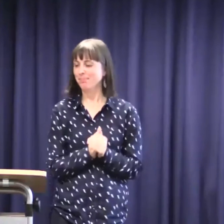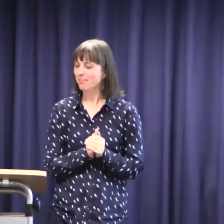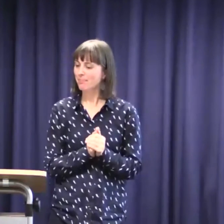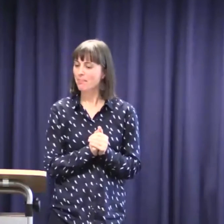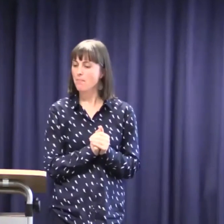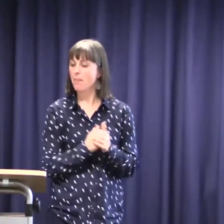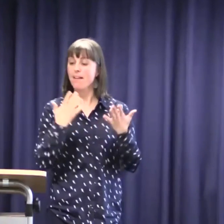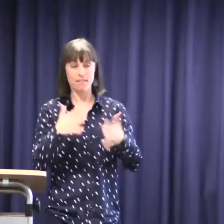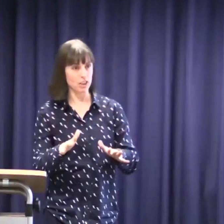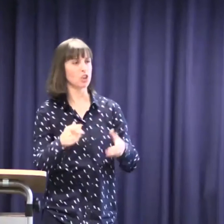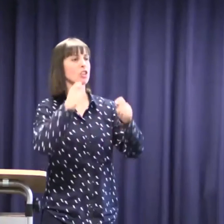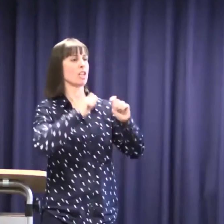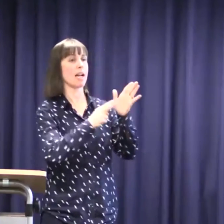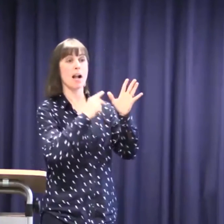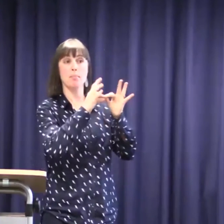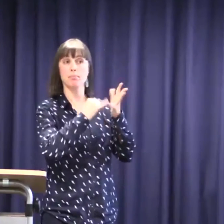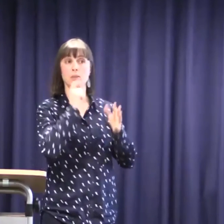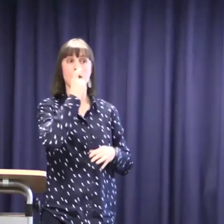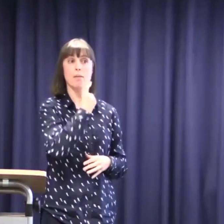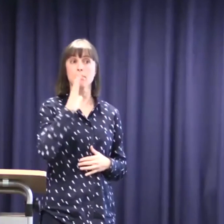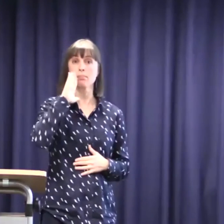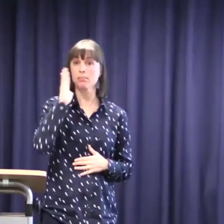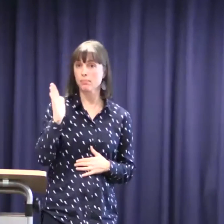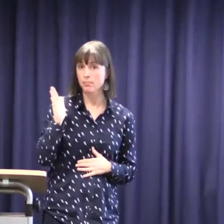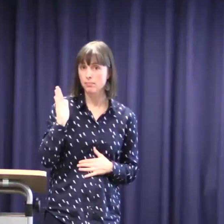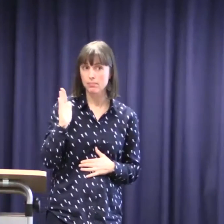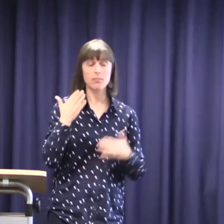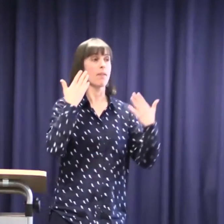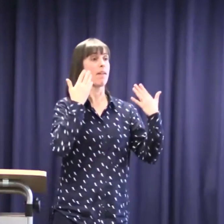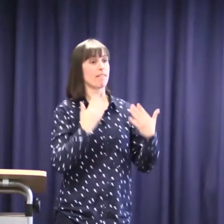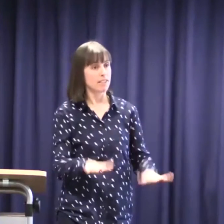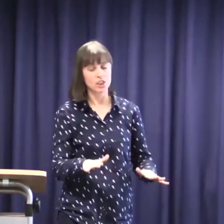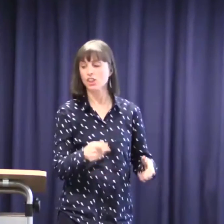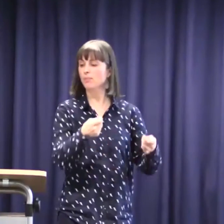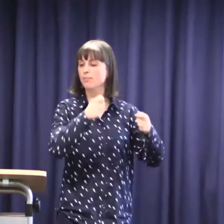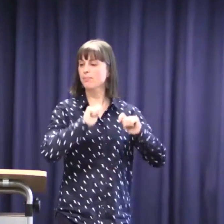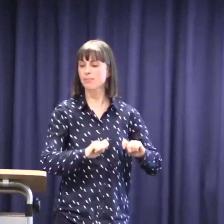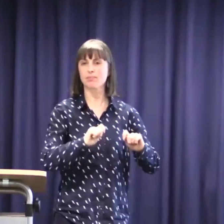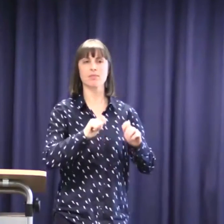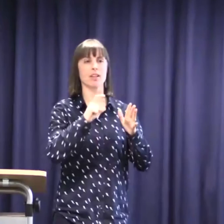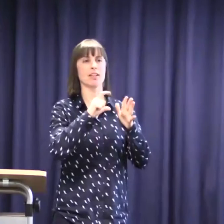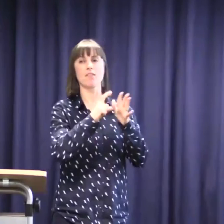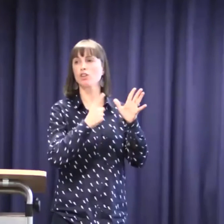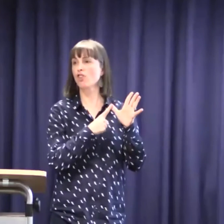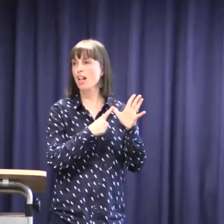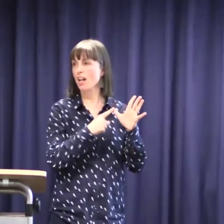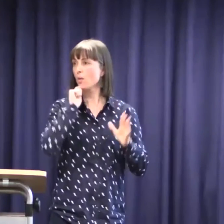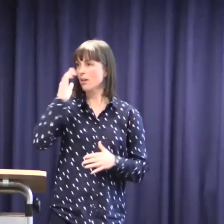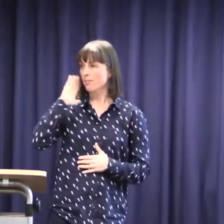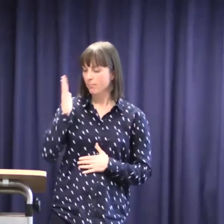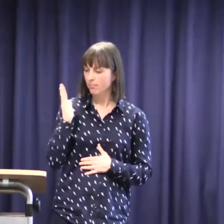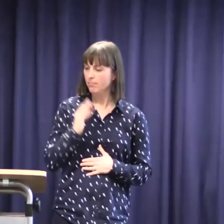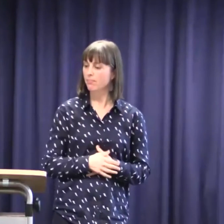the NDIS and then the agency under it, the NDIA. NABS will, so Jen will speak, then